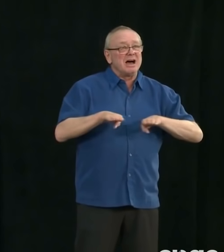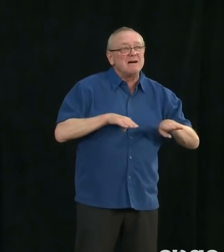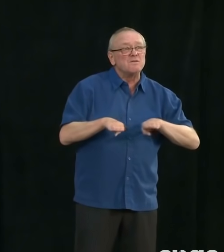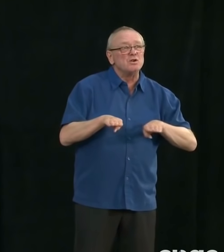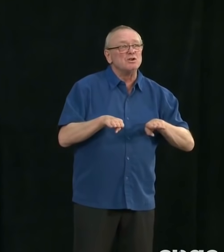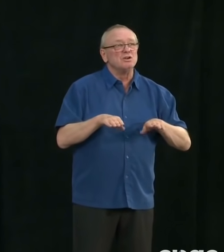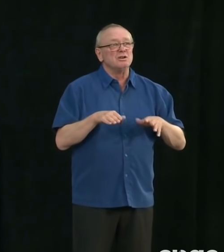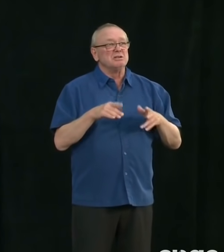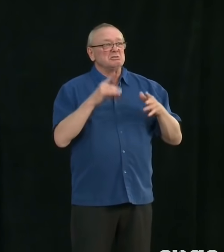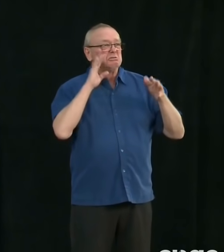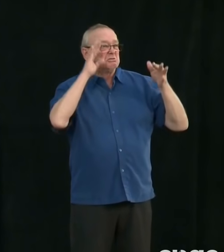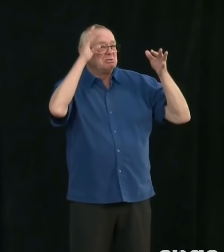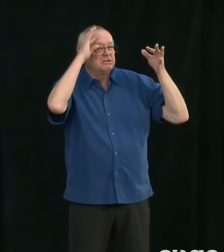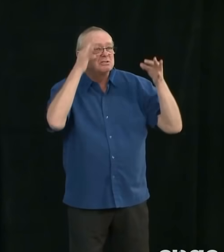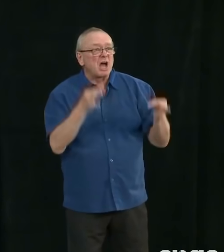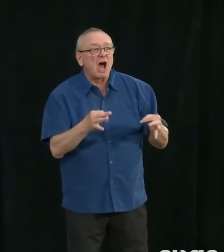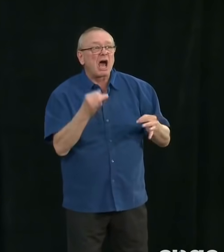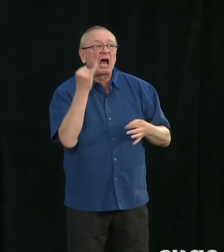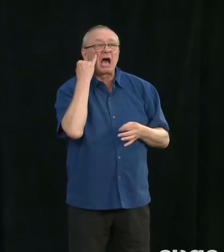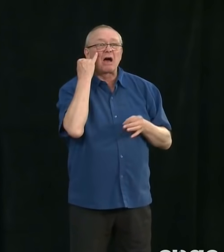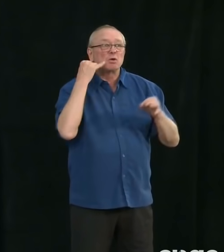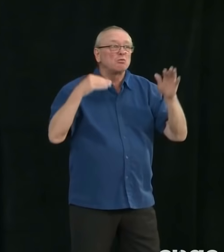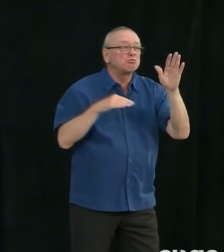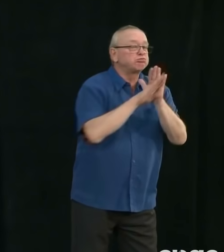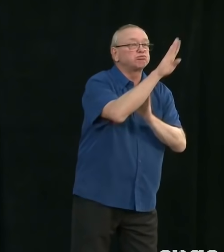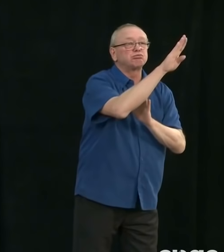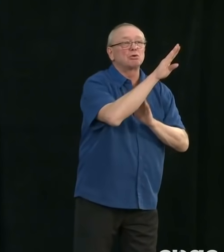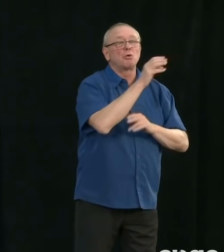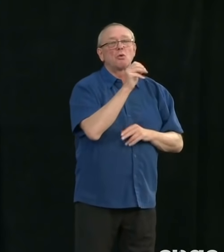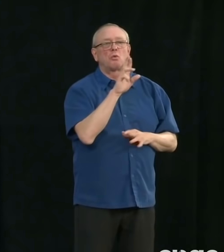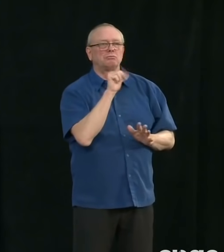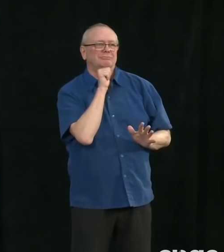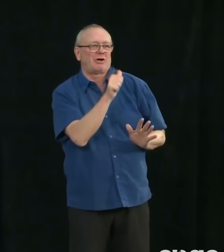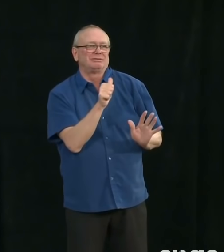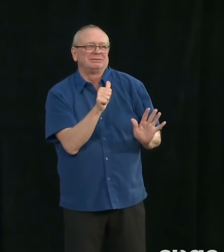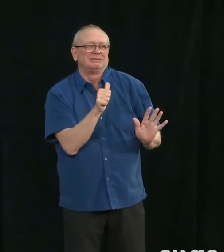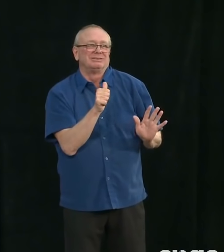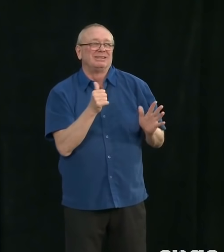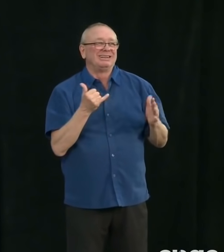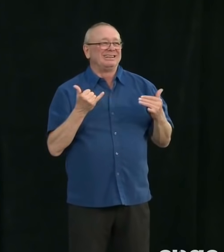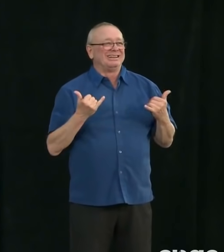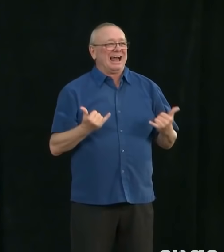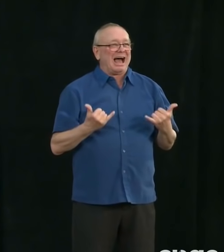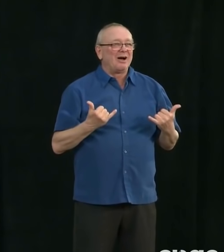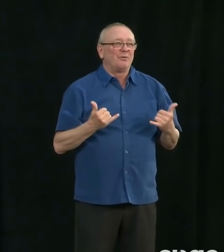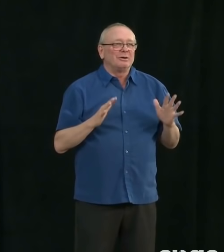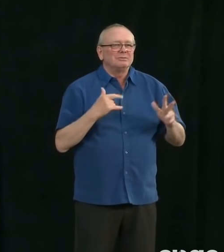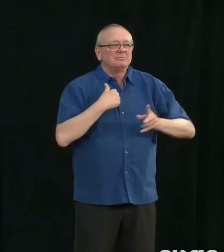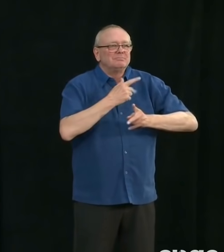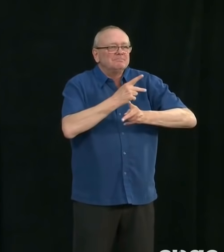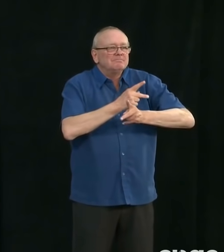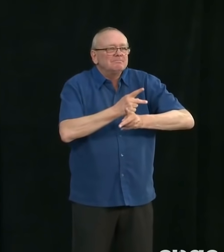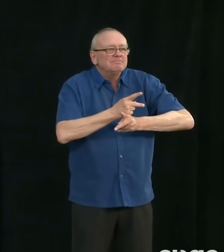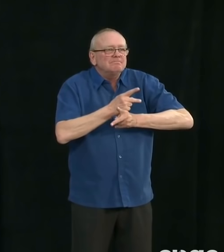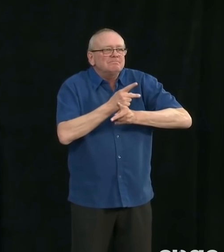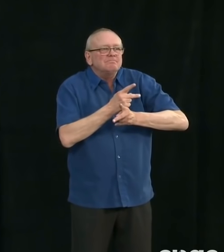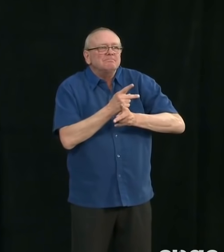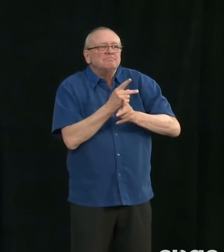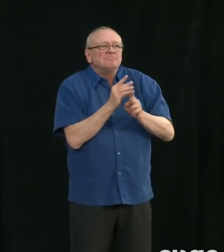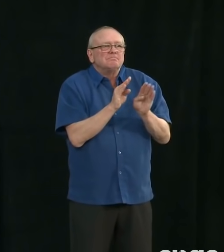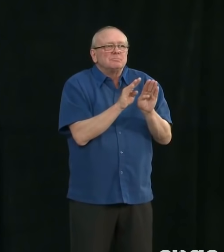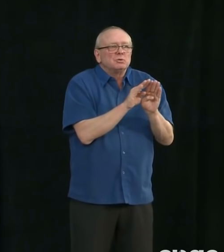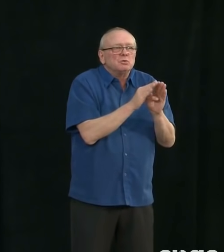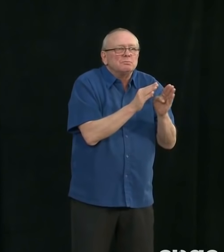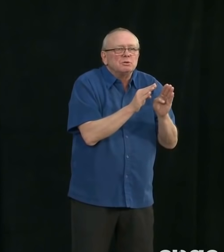And so as we move into our cautious relaunch, where we're looking at sort of a staged approach with careful monitoring, our goal